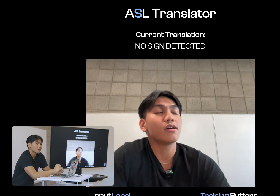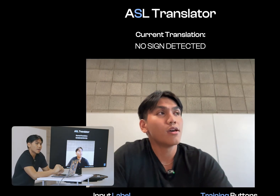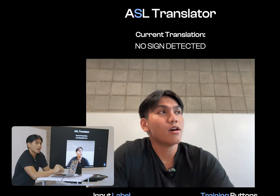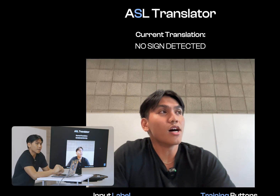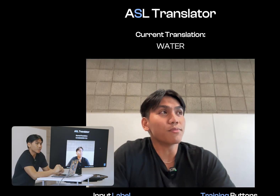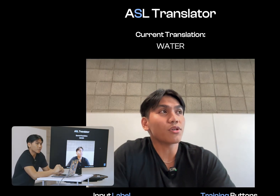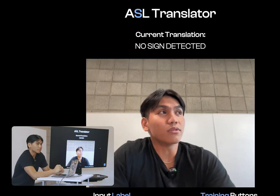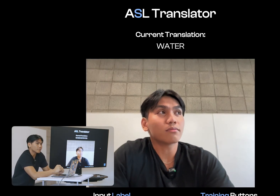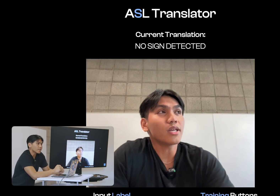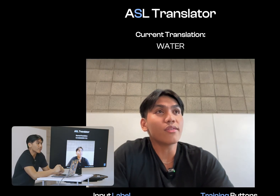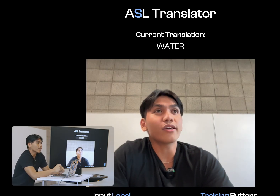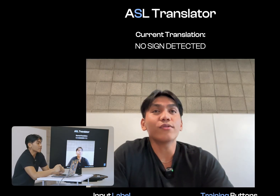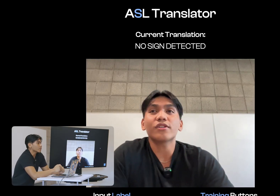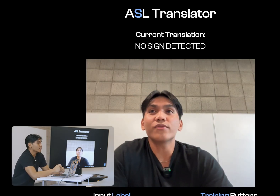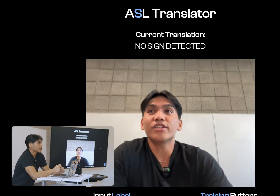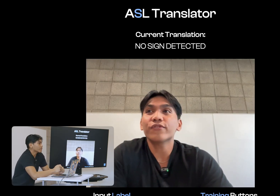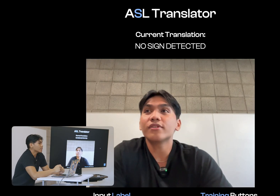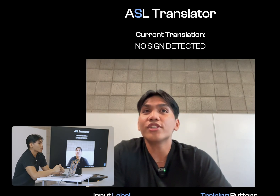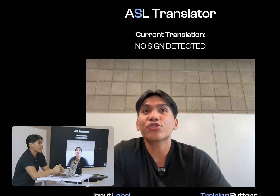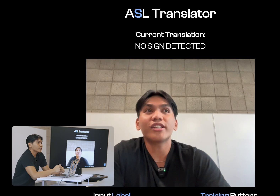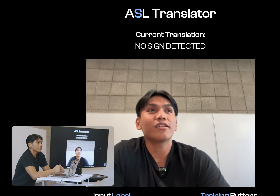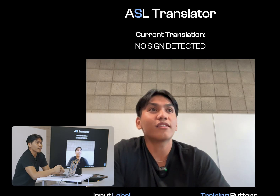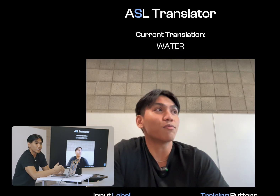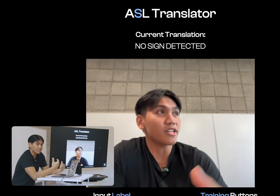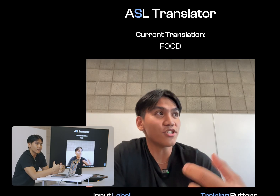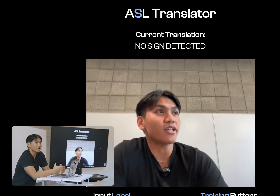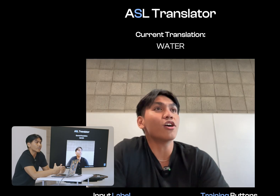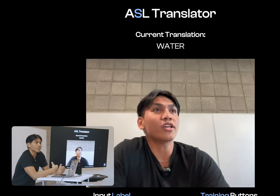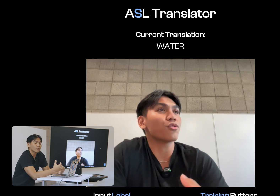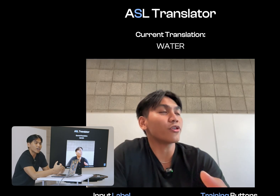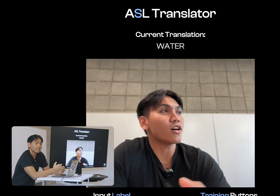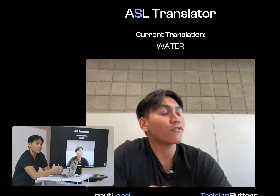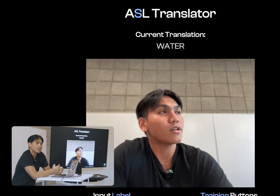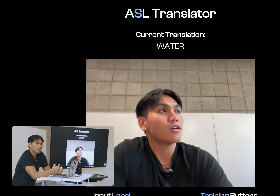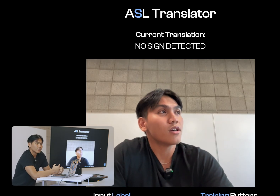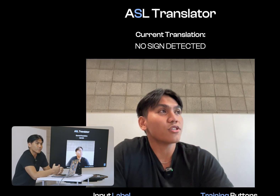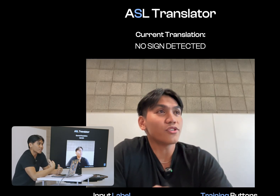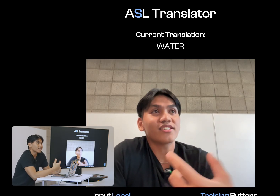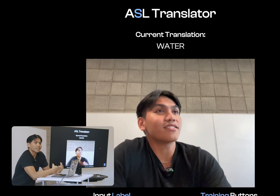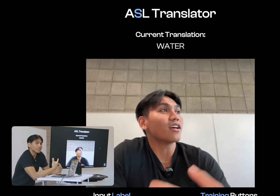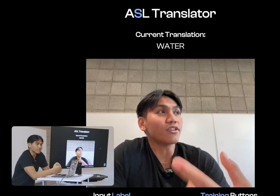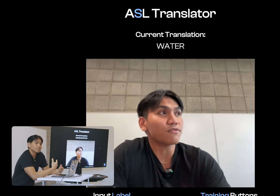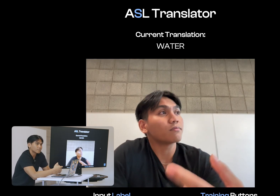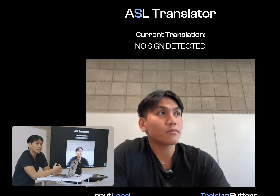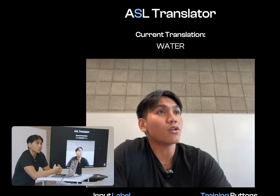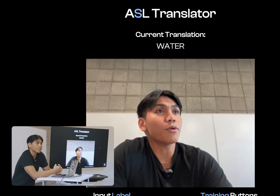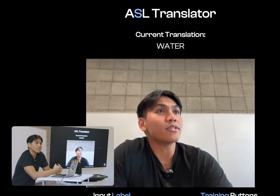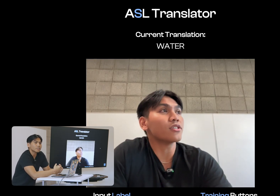everything. So anything else that was different in training than what it is right now, I can throw it off. So it just needs a lot